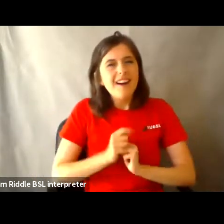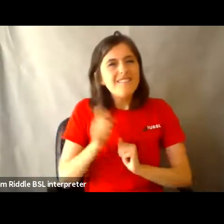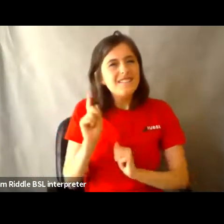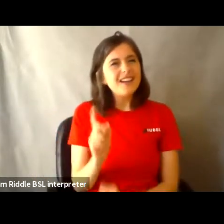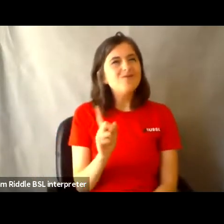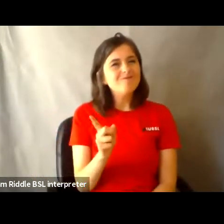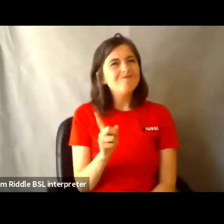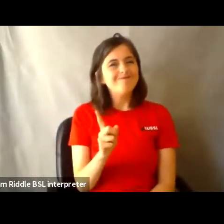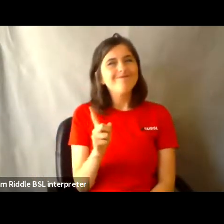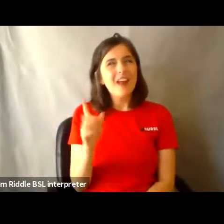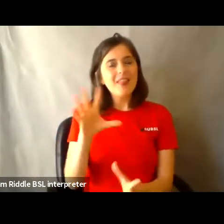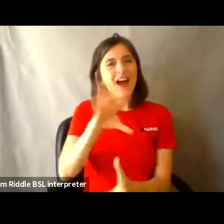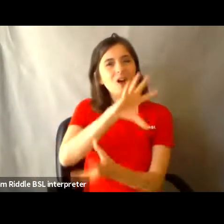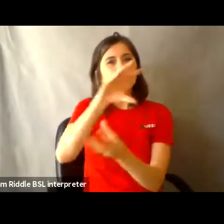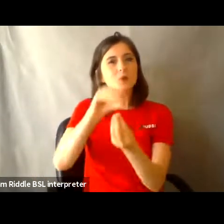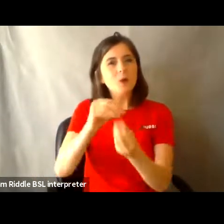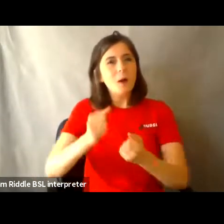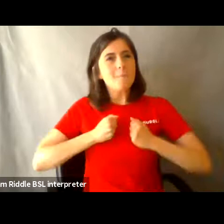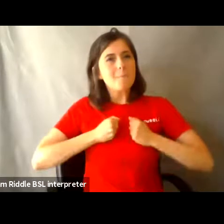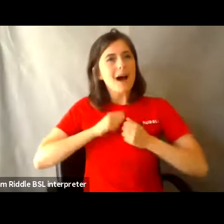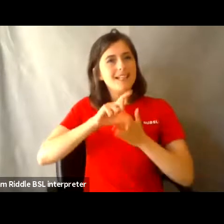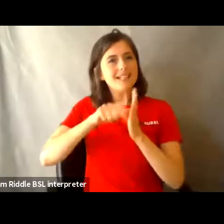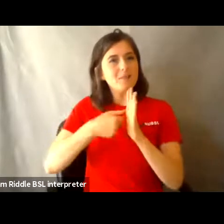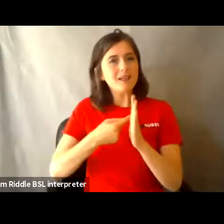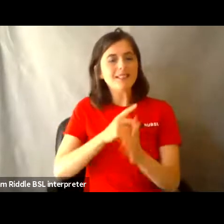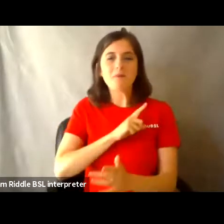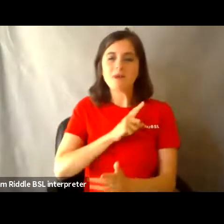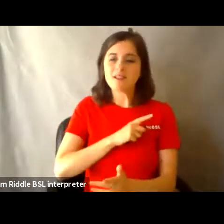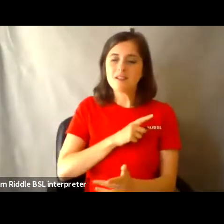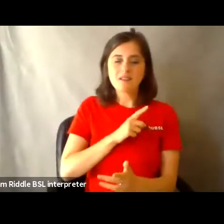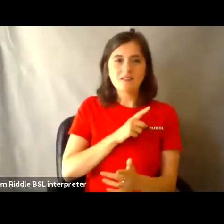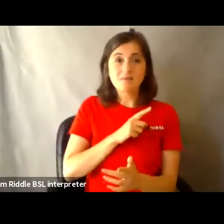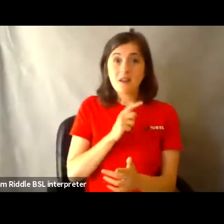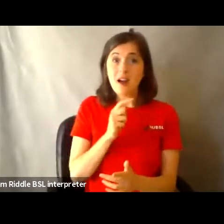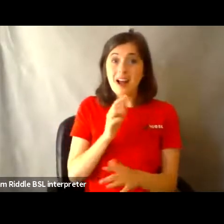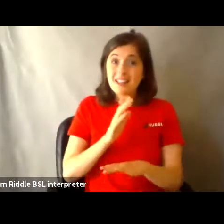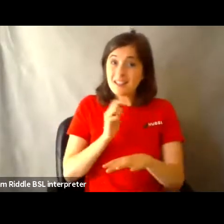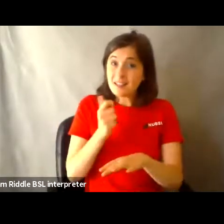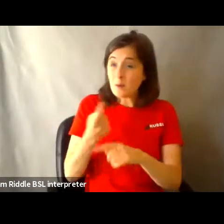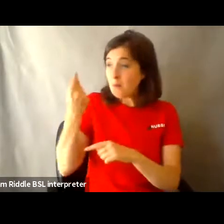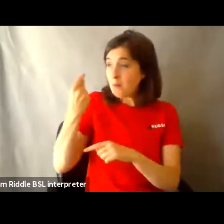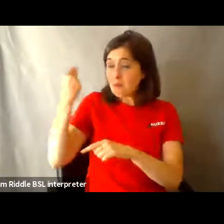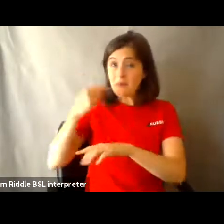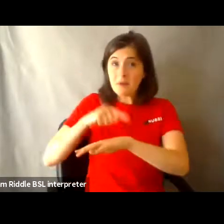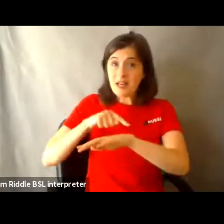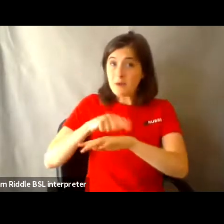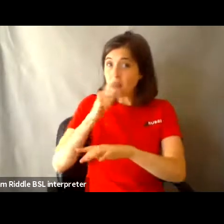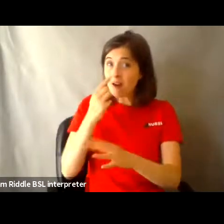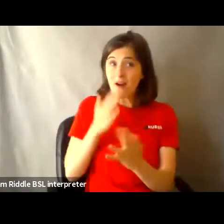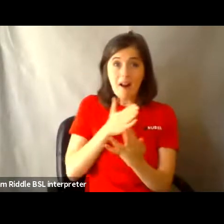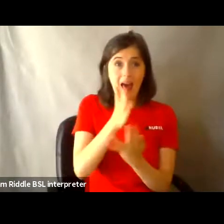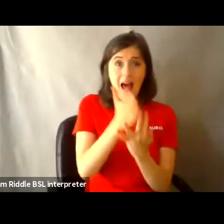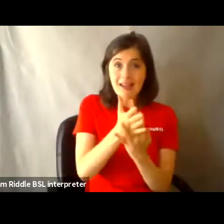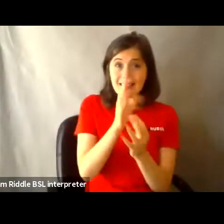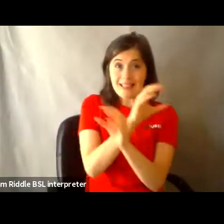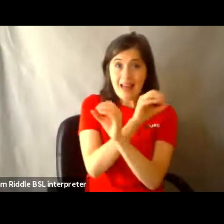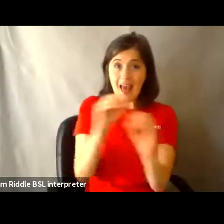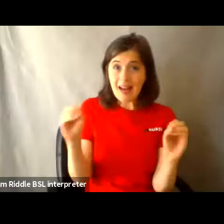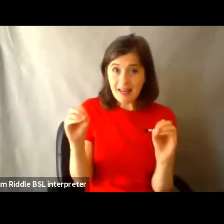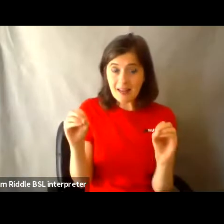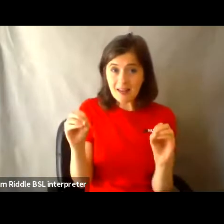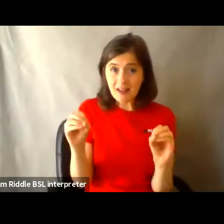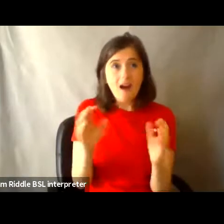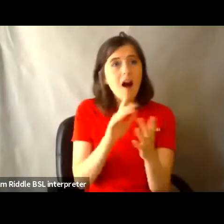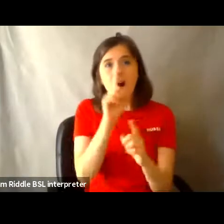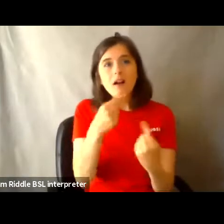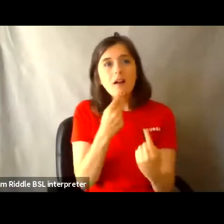my disability, because at times I haven't been able to access any of that, even down to being able to see my friends for coffee.